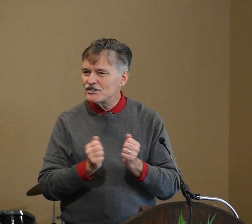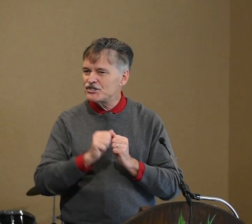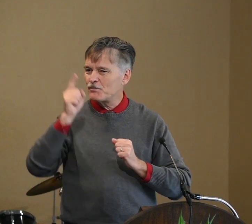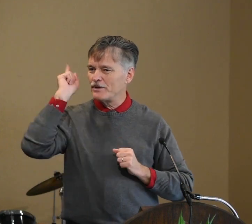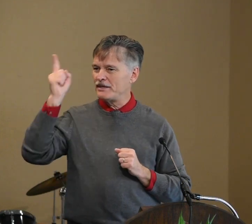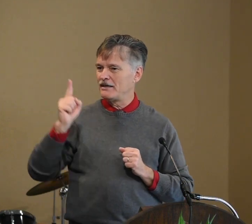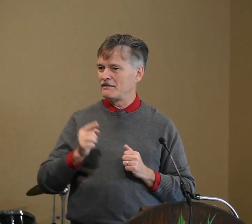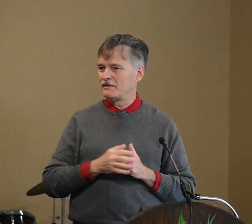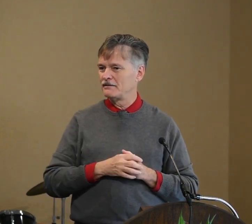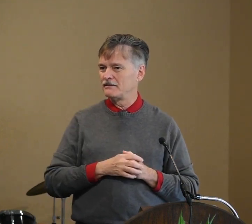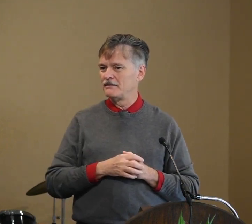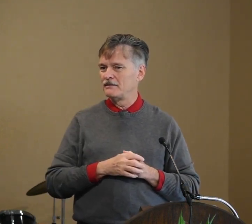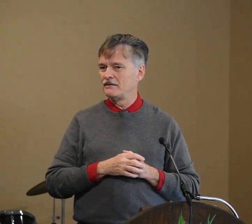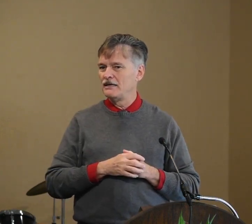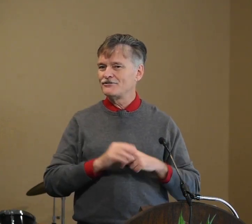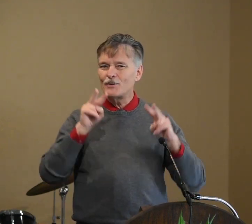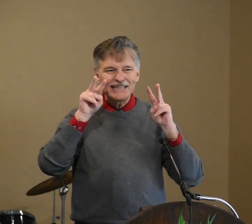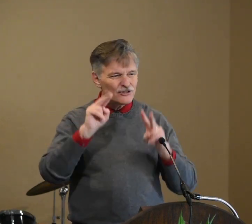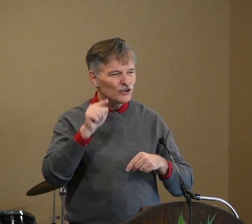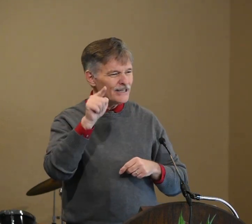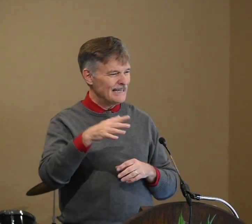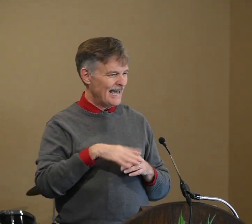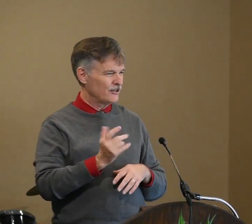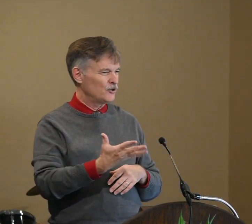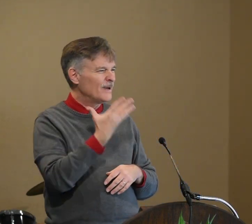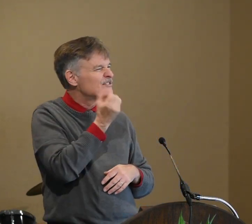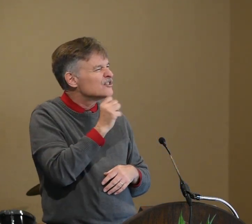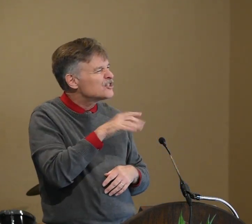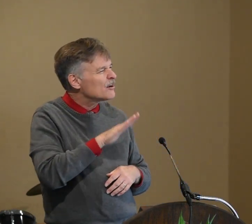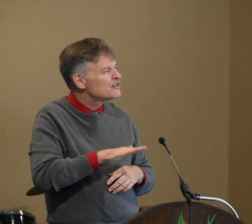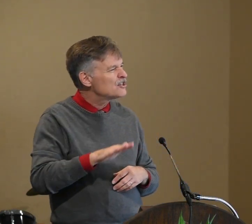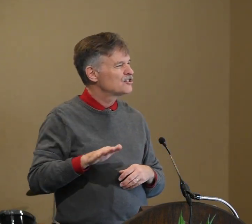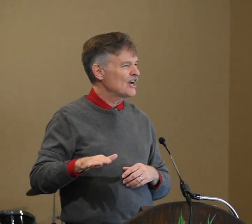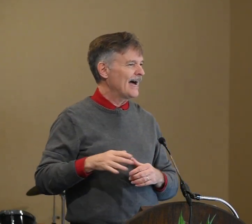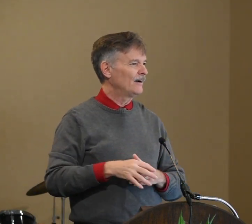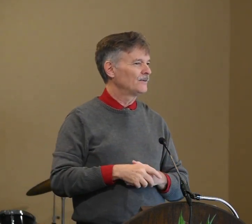fellowship with him. So he's looking at you as a cherished child.